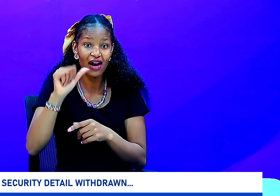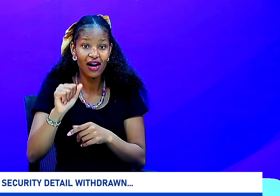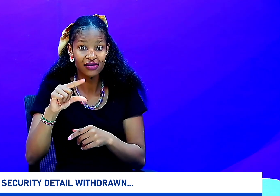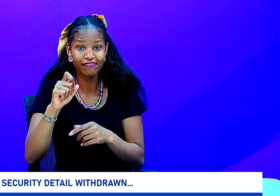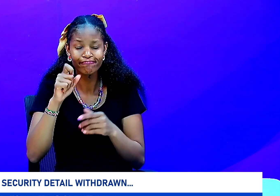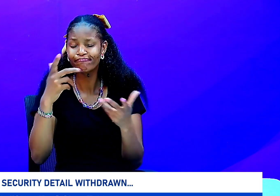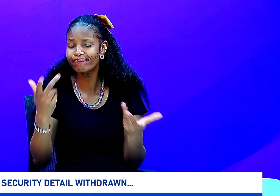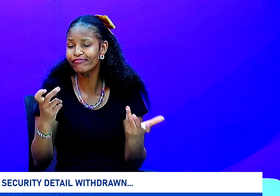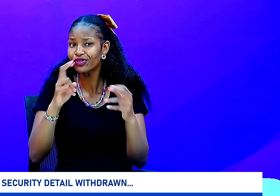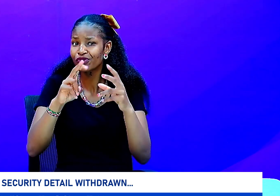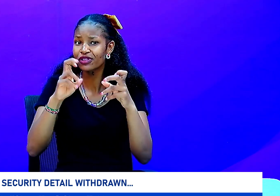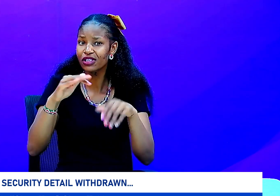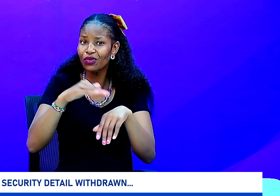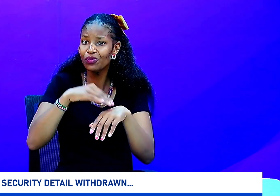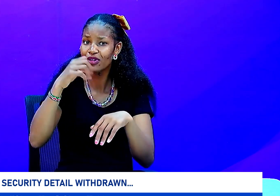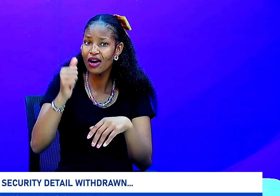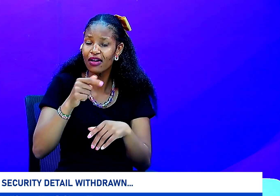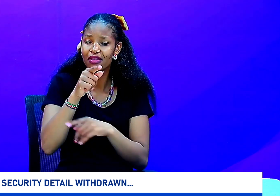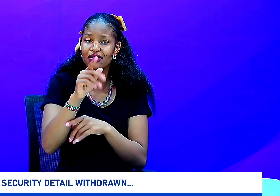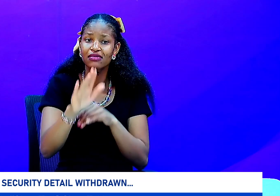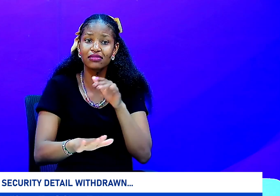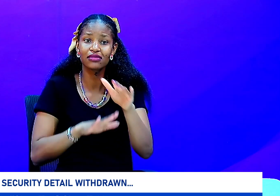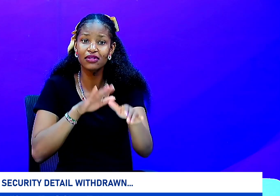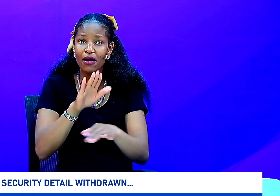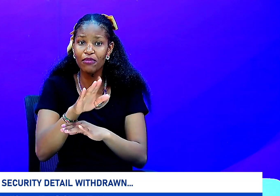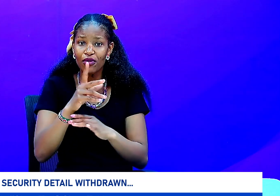Maraga was seen on the streets on Wednesday